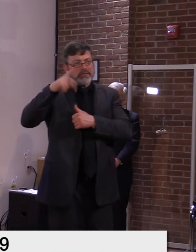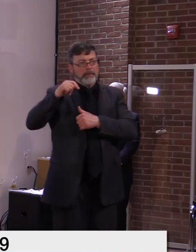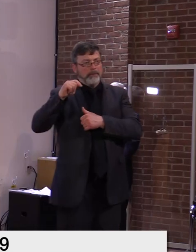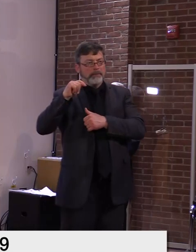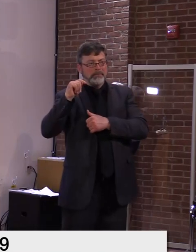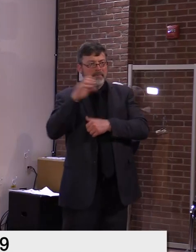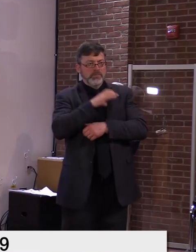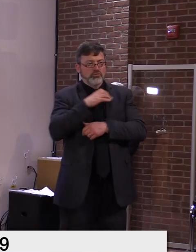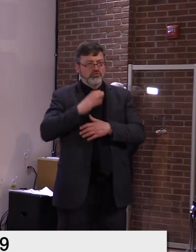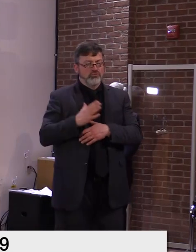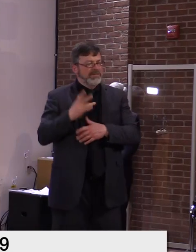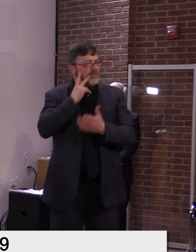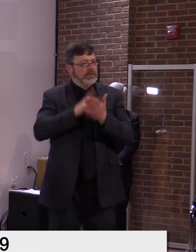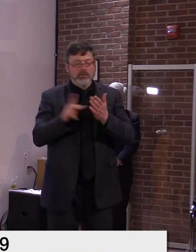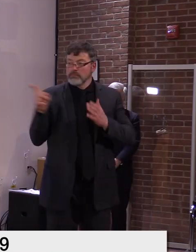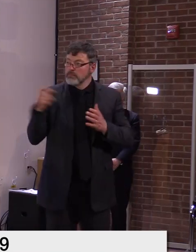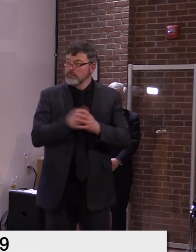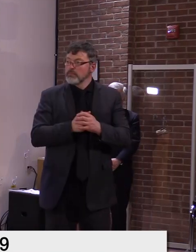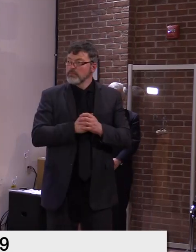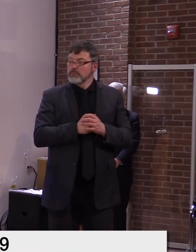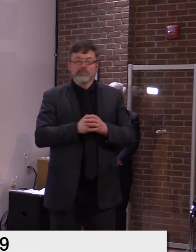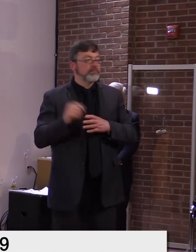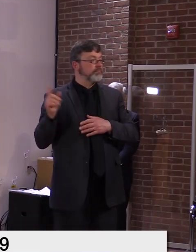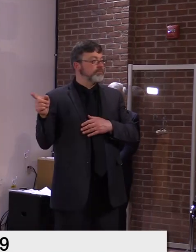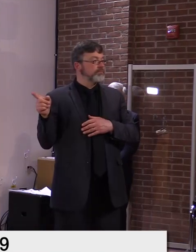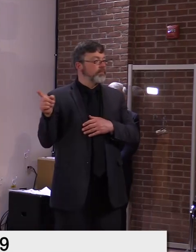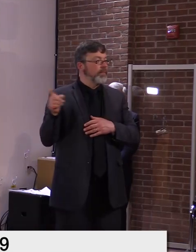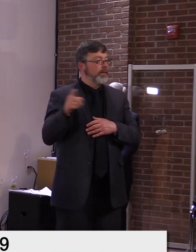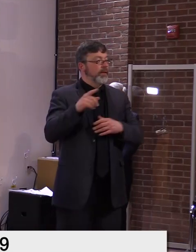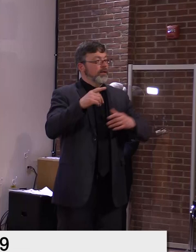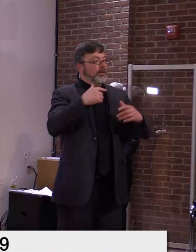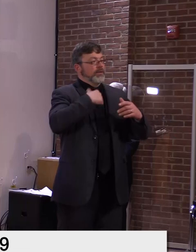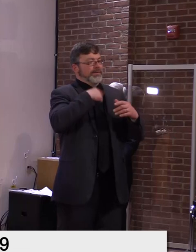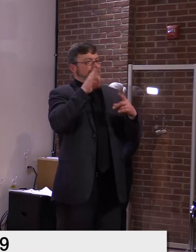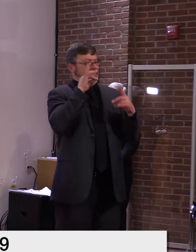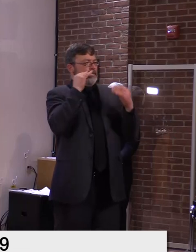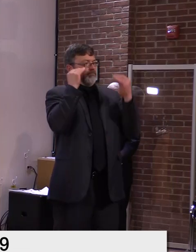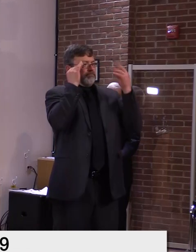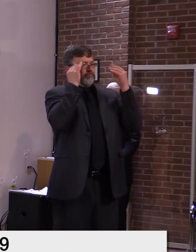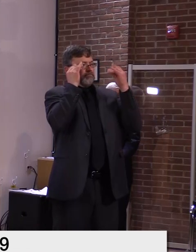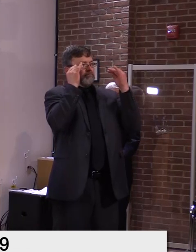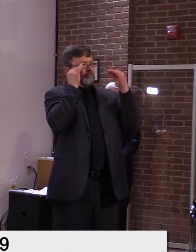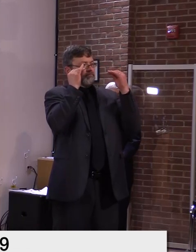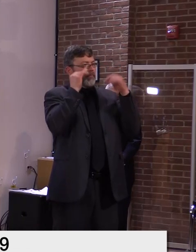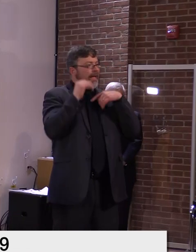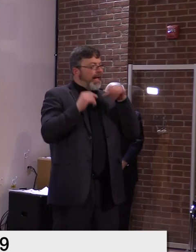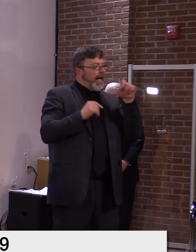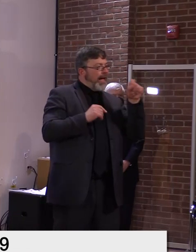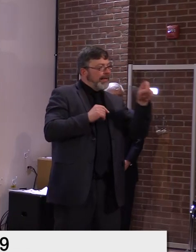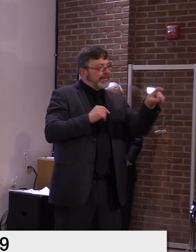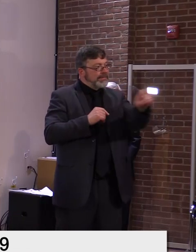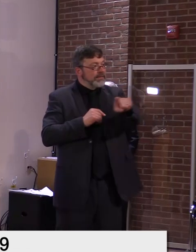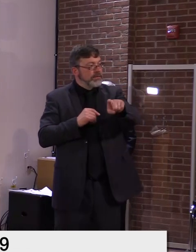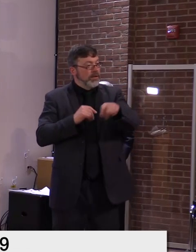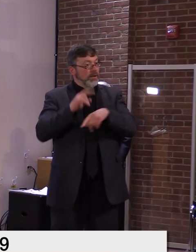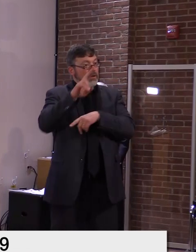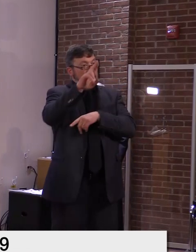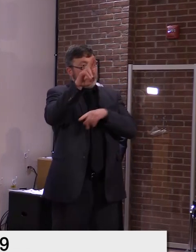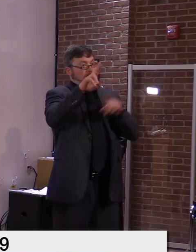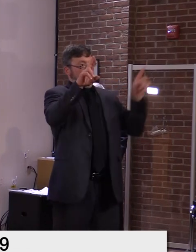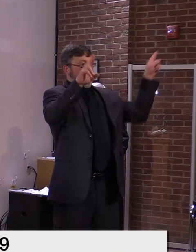Thank you, Governor. Yes, we actually requested assistance directly from U.S. Department of Education to find out whether we could